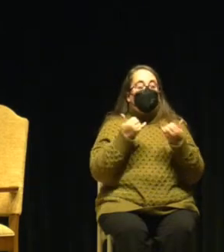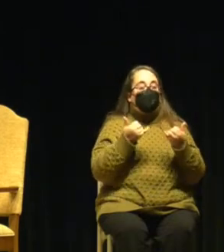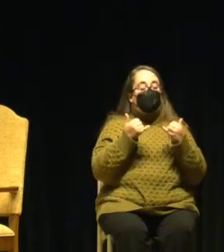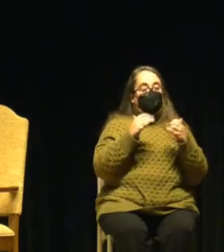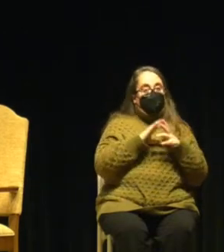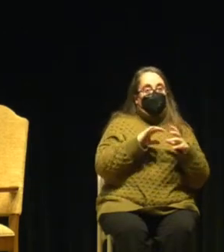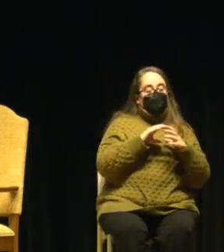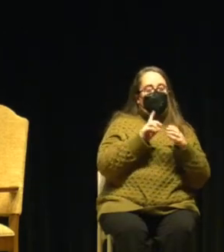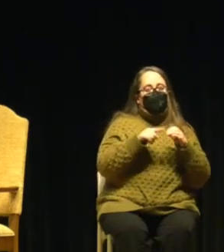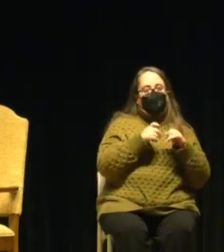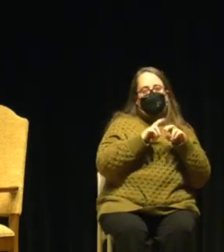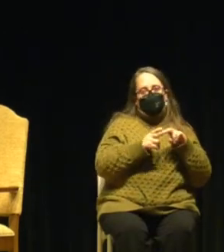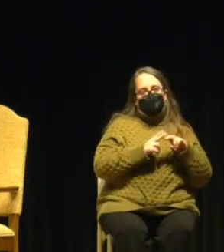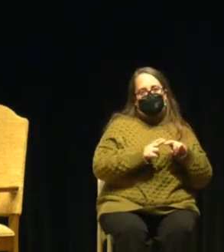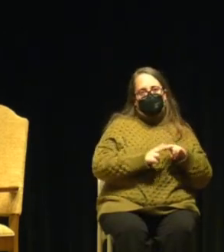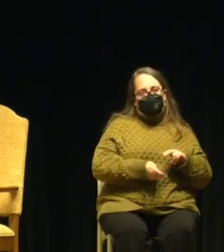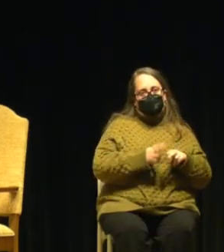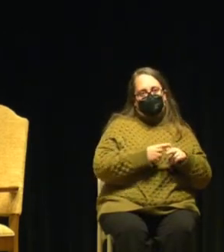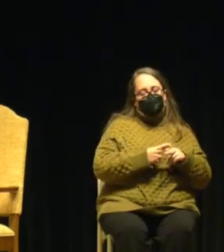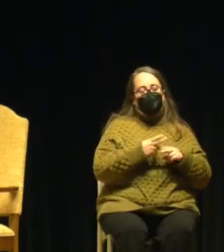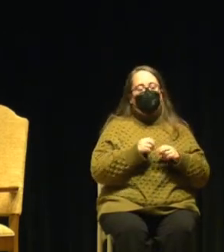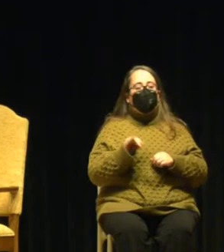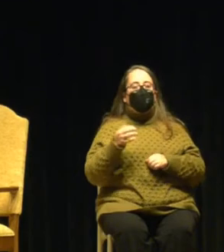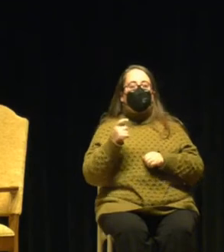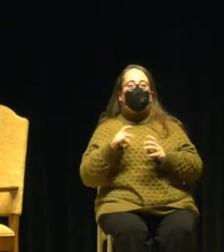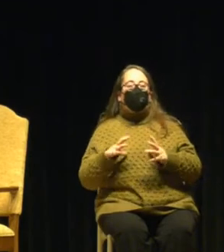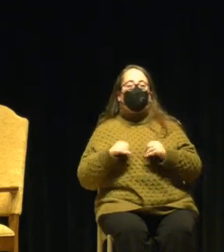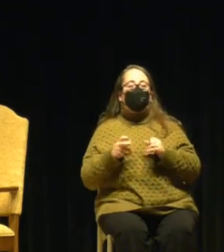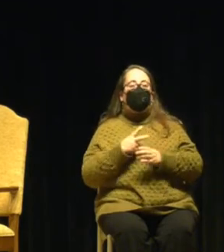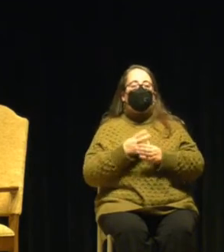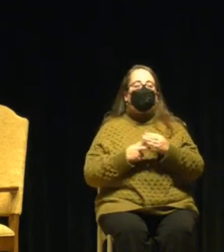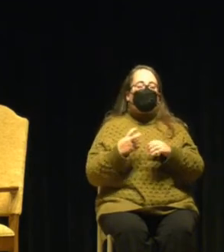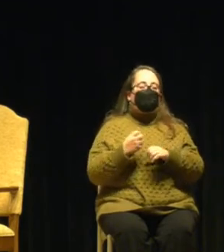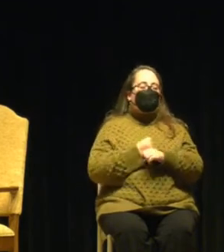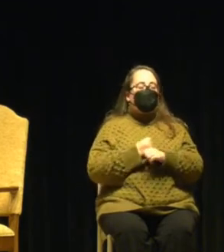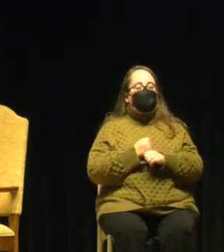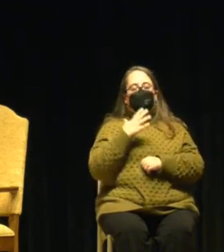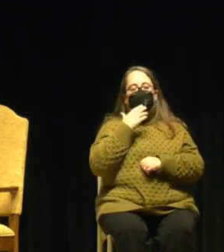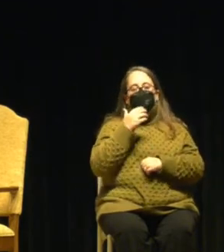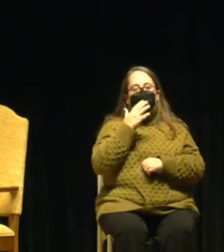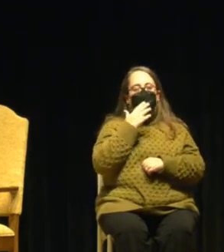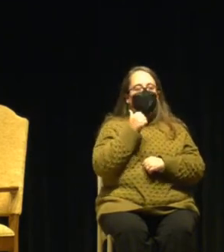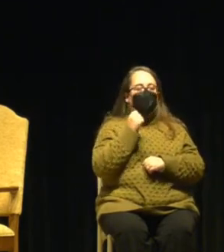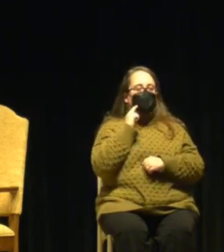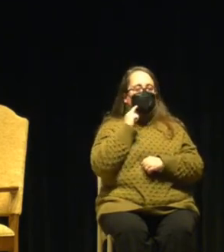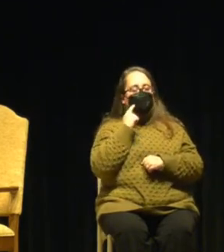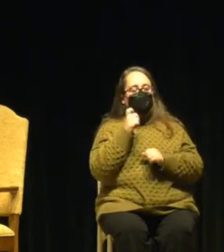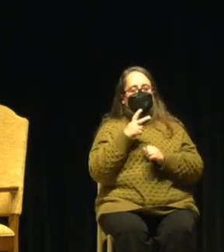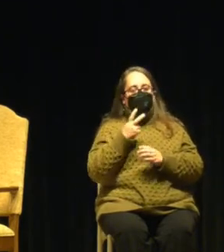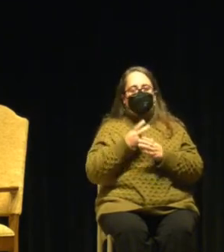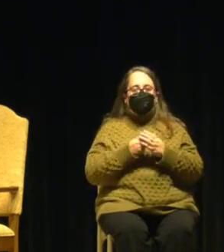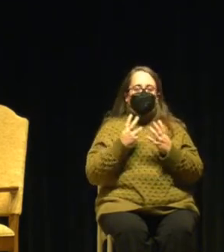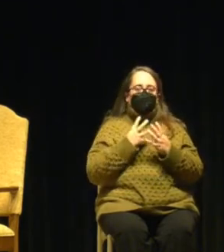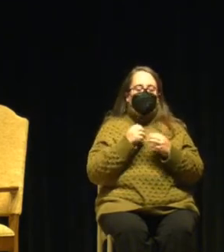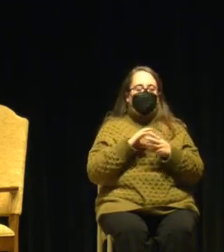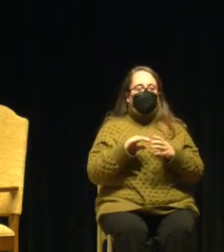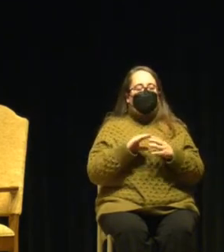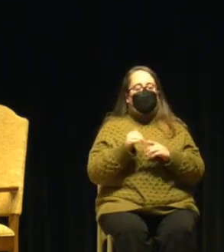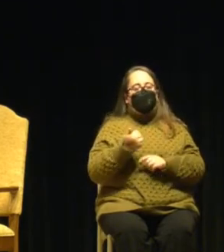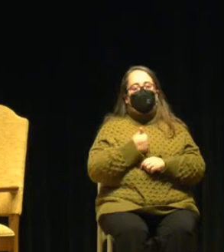narratives about weight loss as well as fat acceptance. Victory is sweet and savory in this ebullient tale of